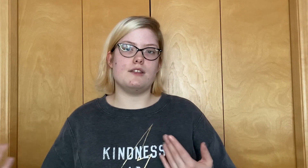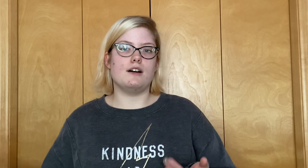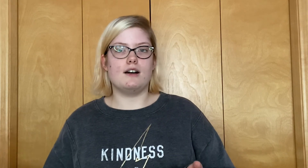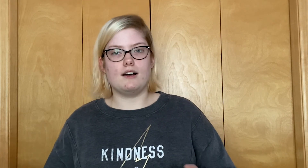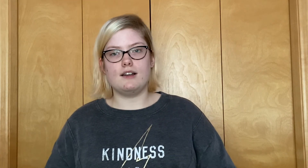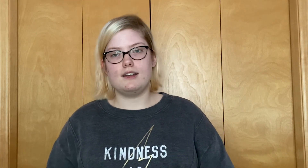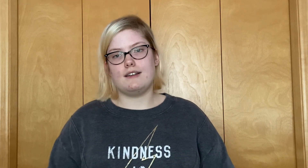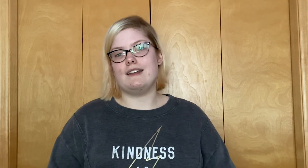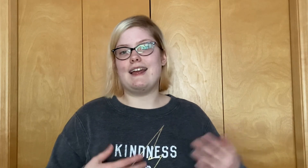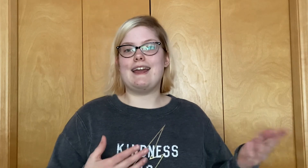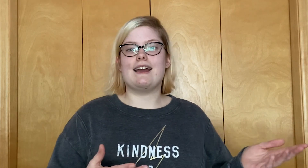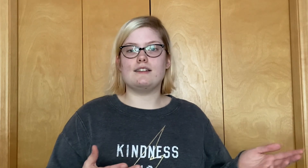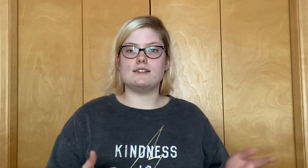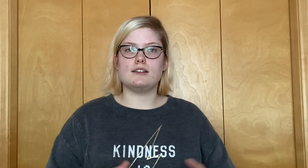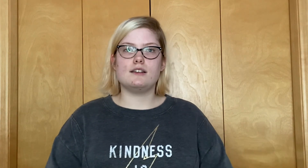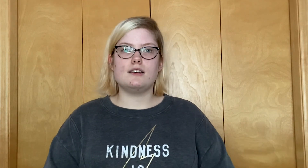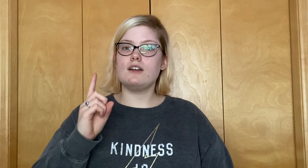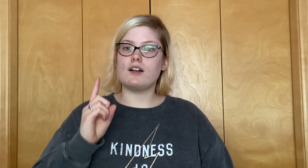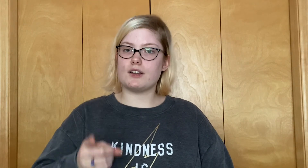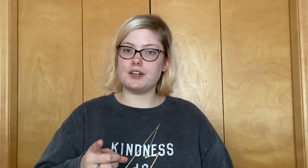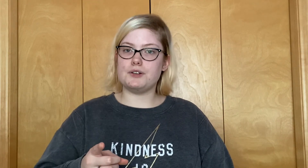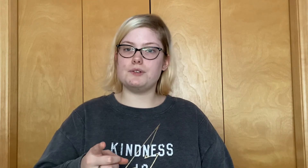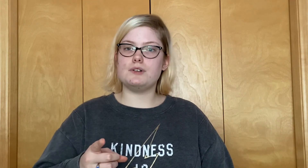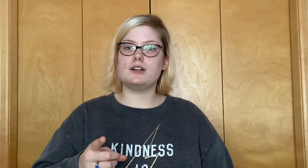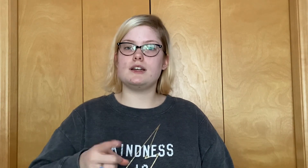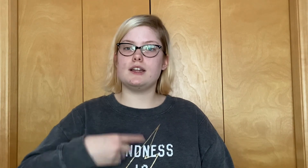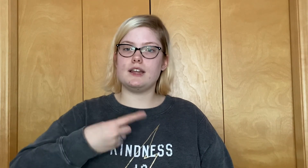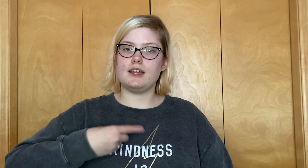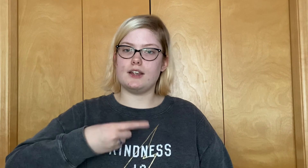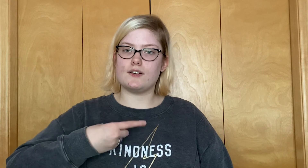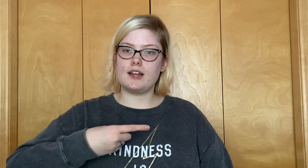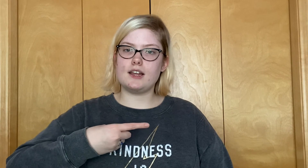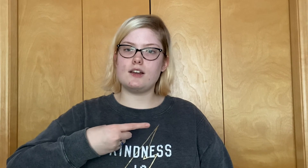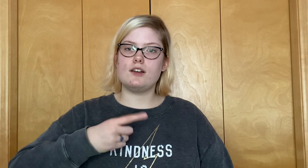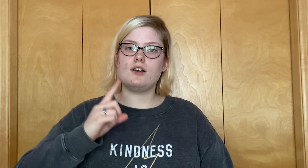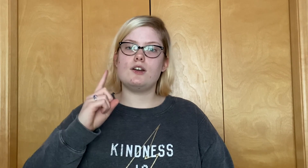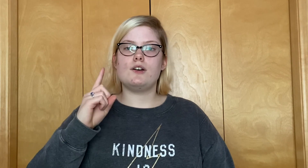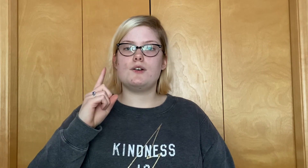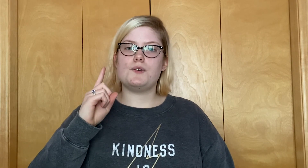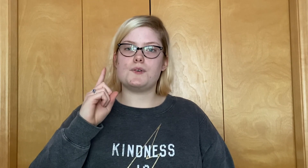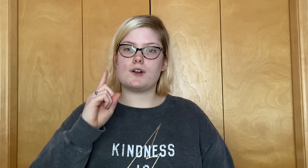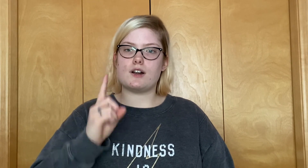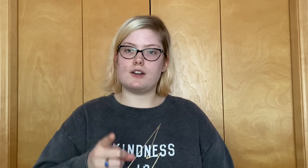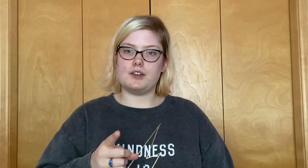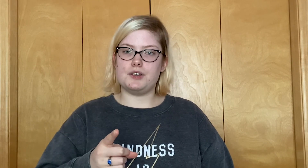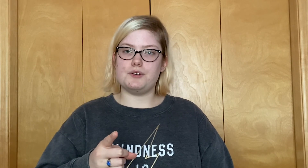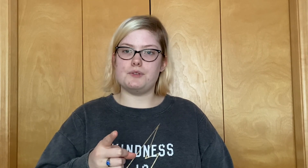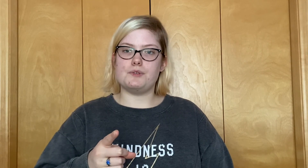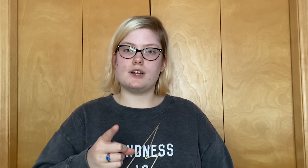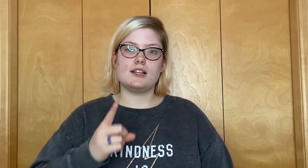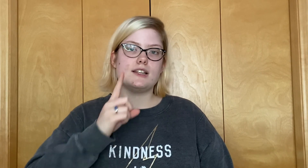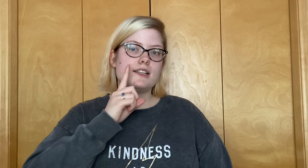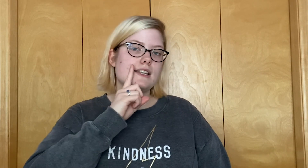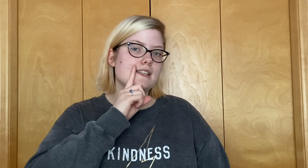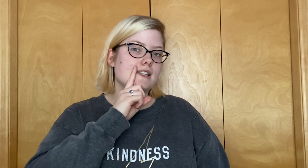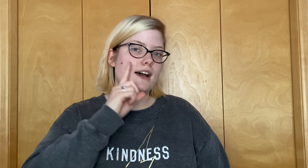the and. Are you hearing or are you deaf?